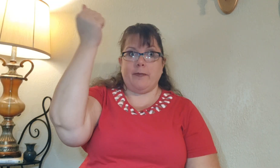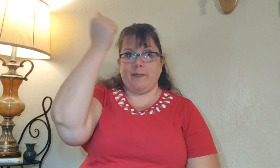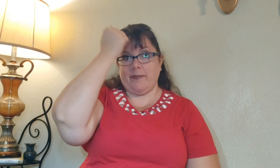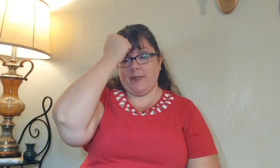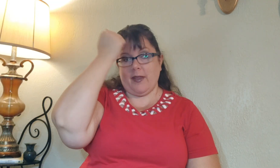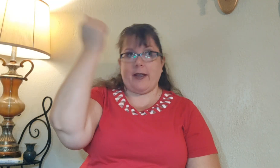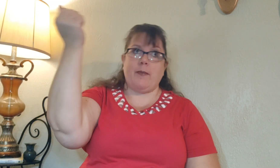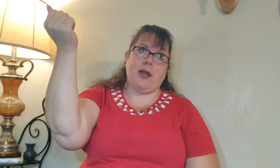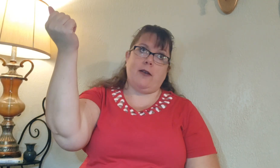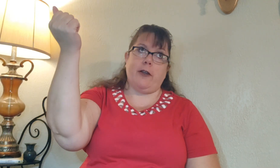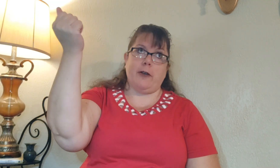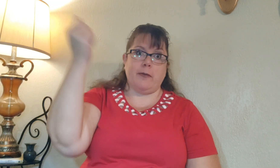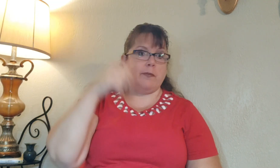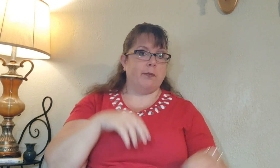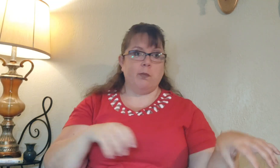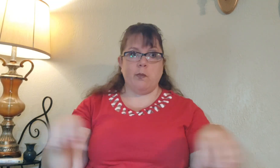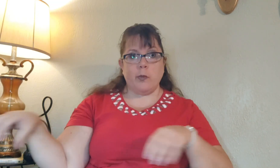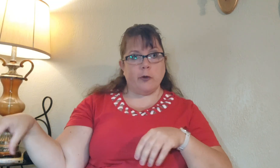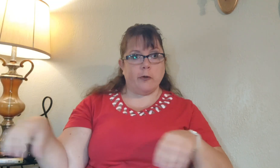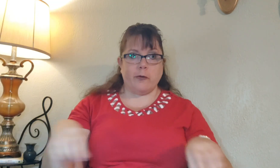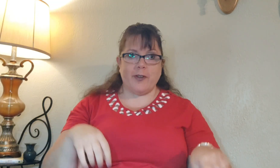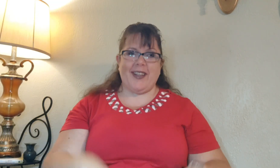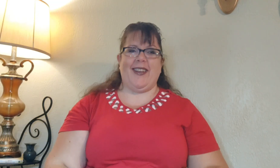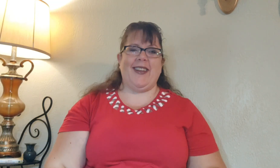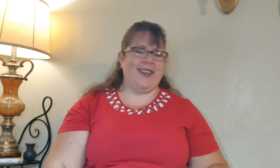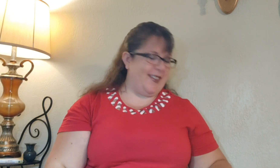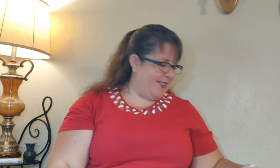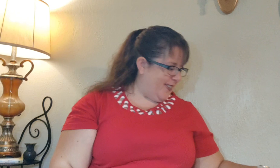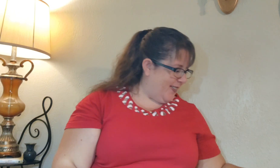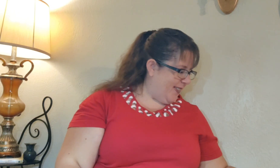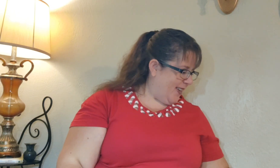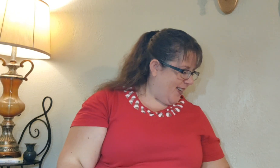Dumb. Like I made a dumb move.